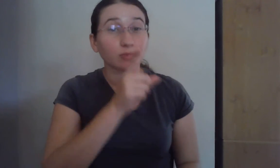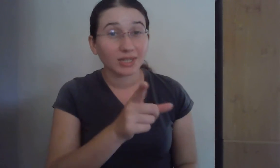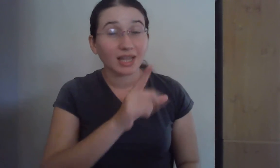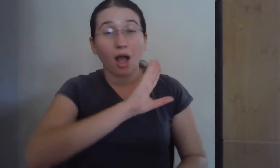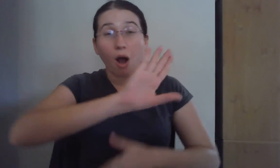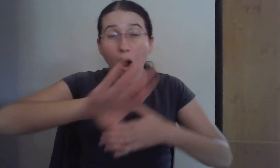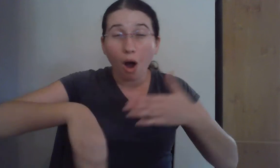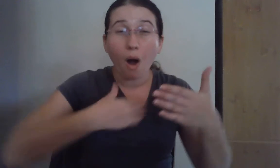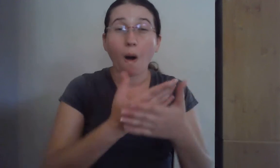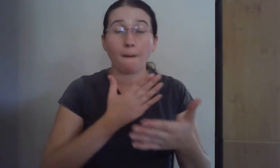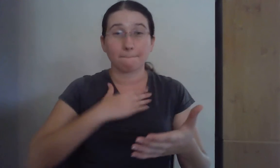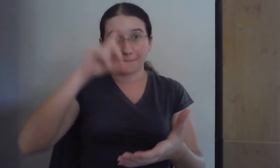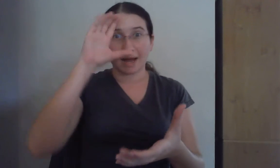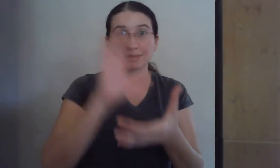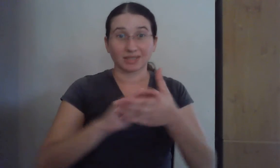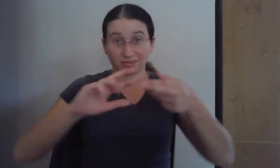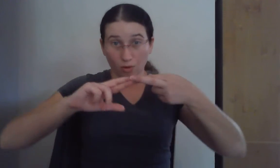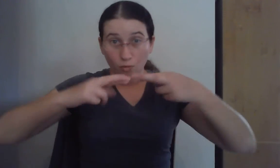every single one of my ropes.